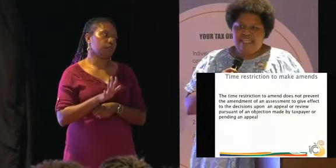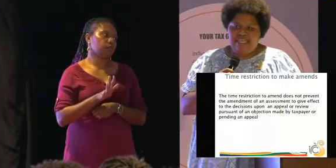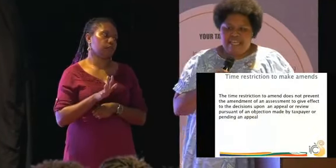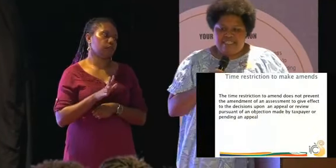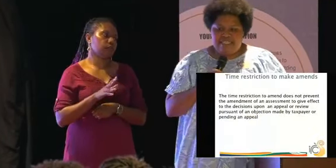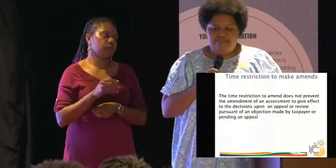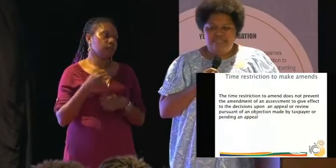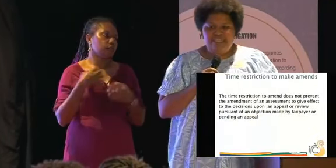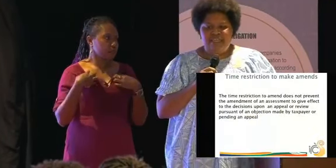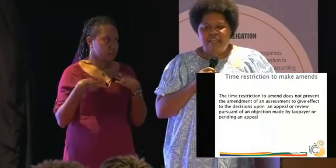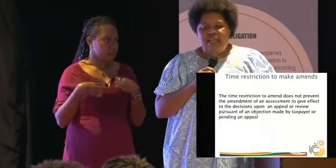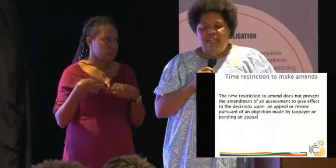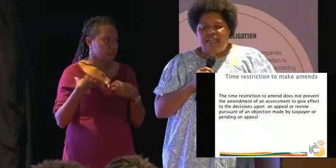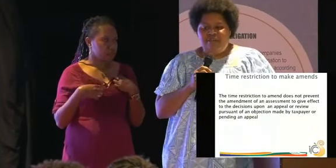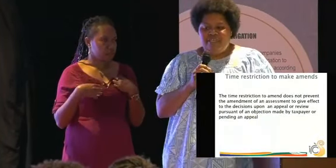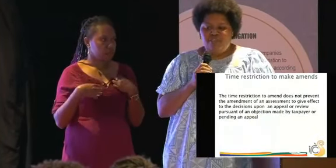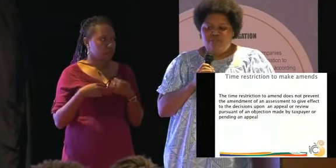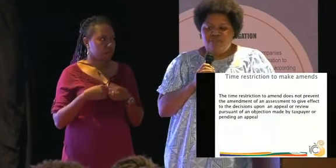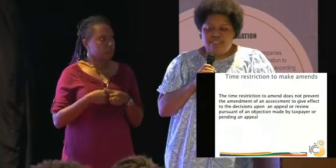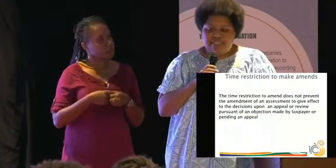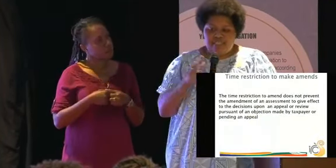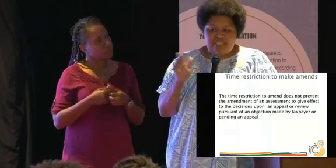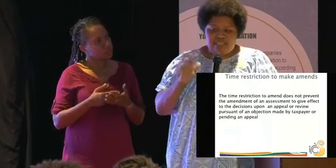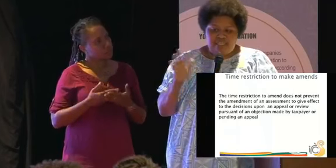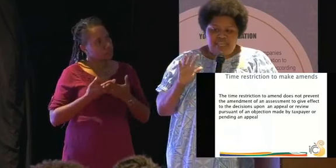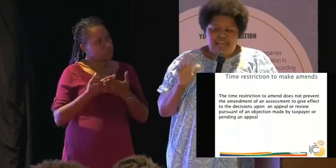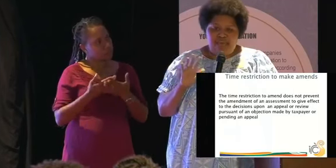raise the assessment, there is no